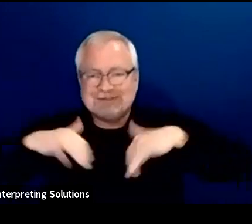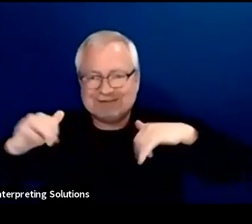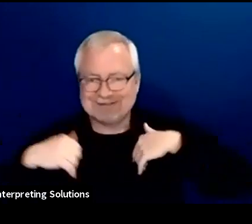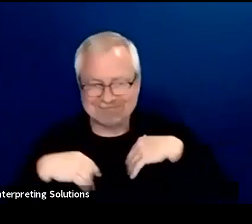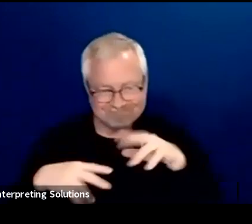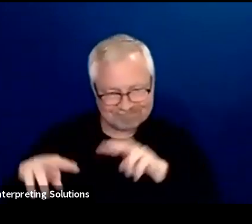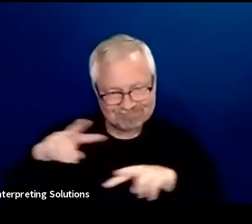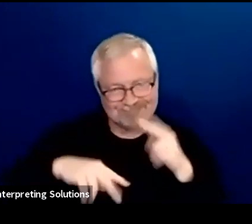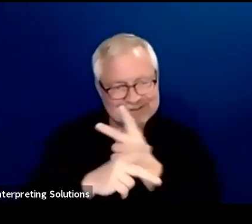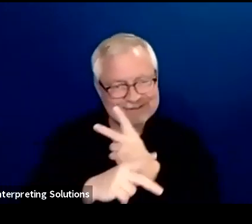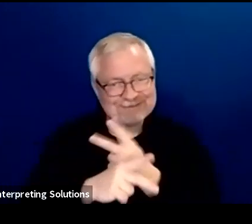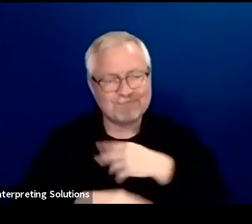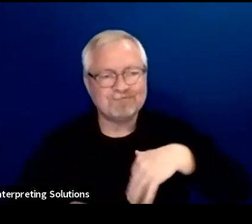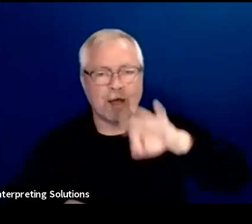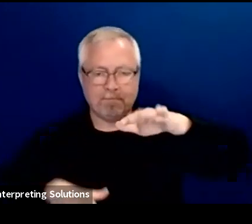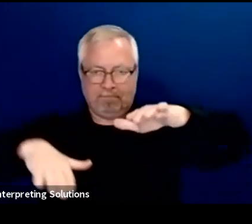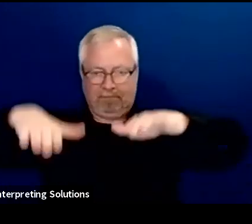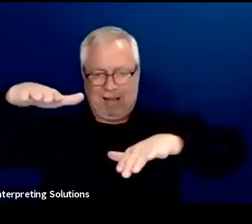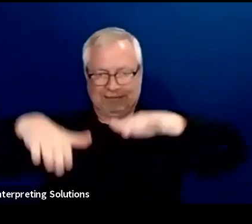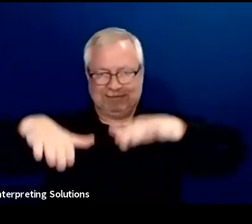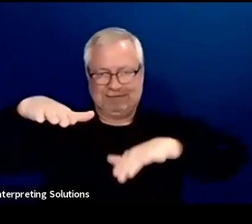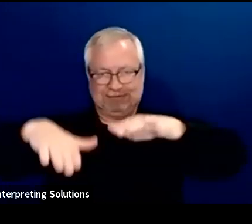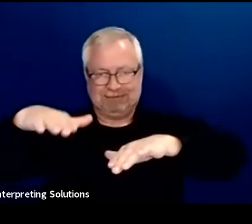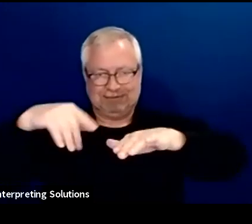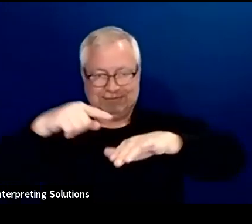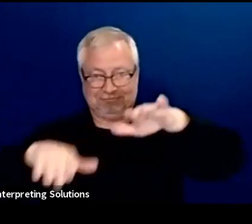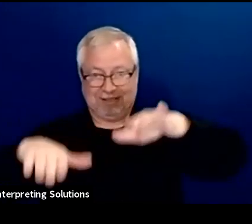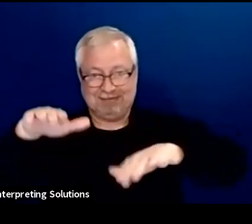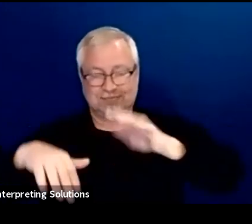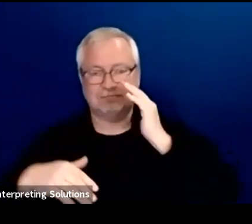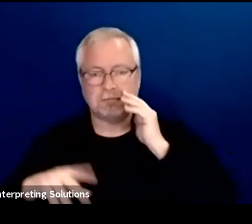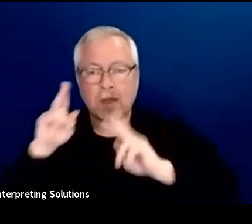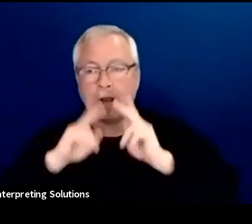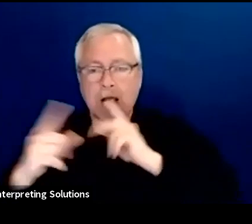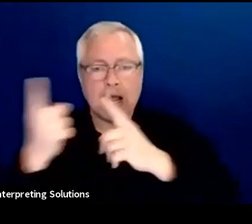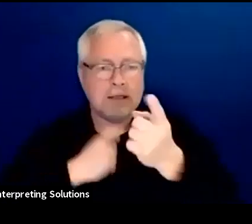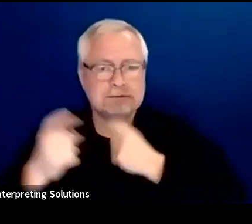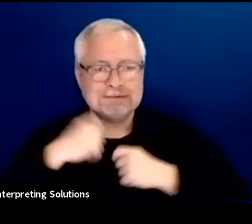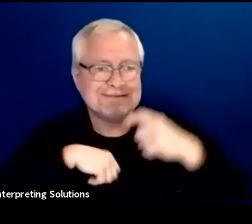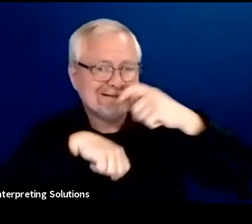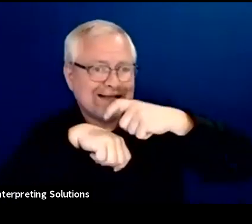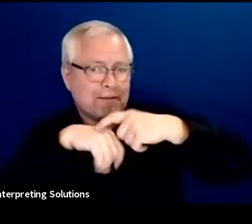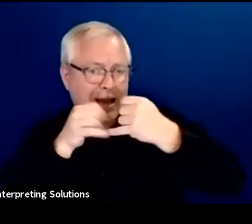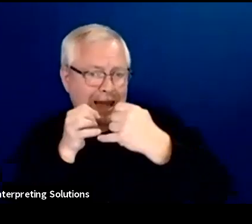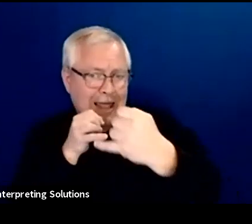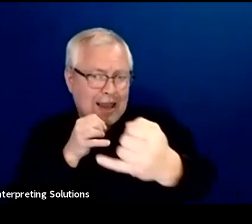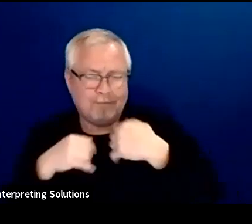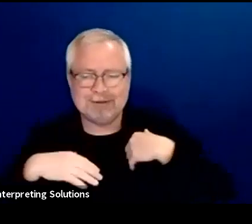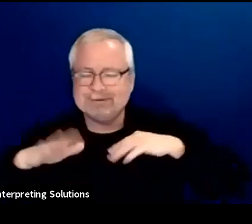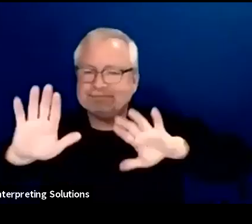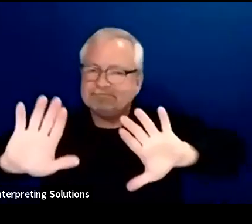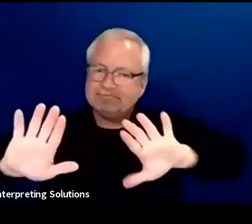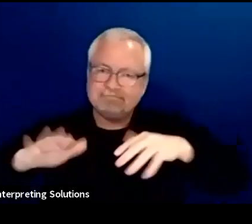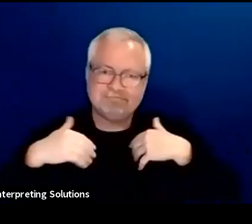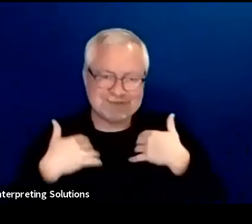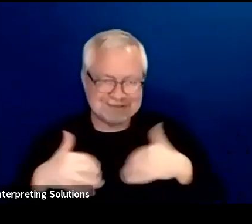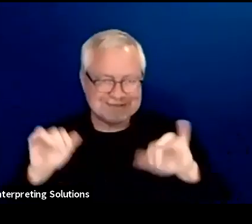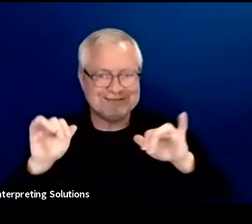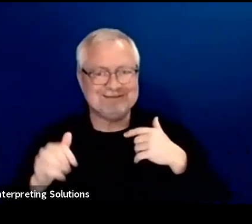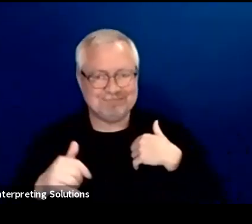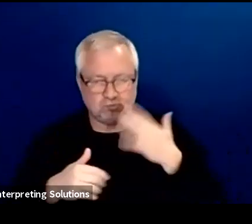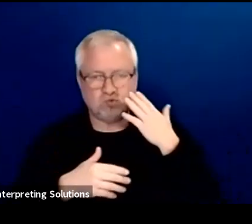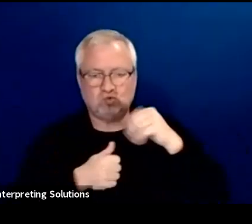can rest assured that the input that people are telling us about, of saying these industries can function, we can do social distancing, we can police